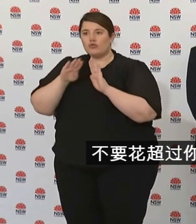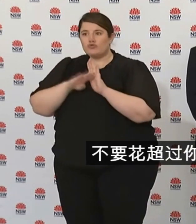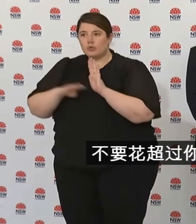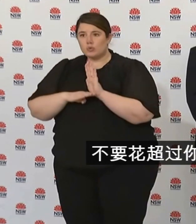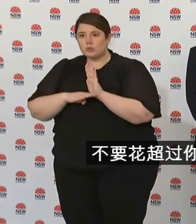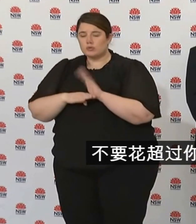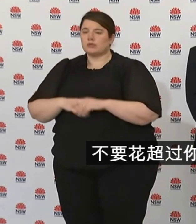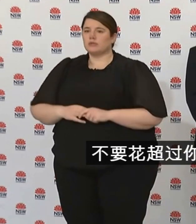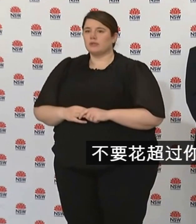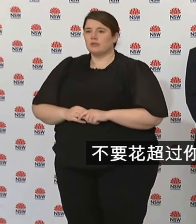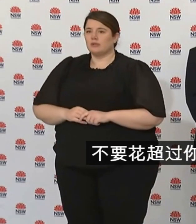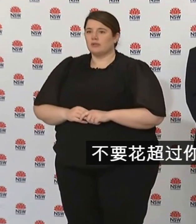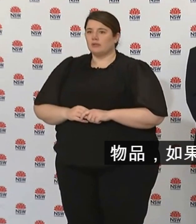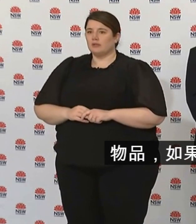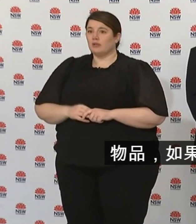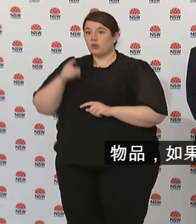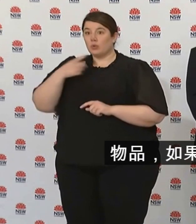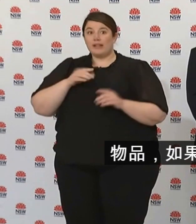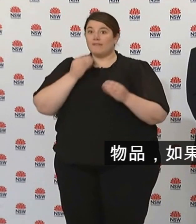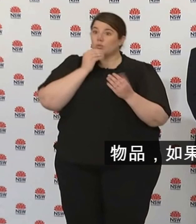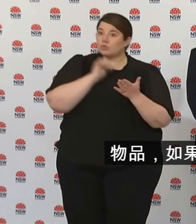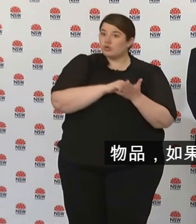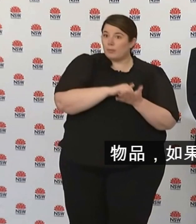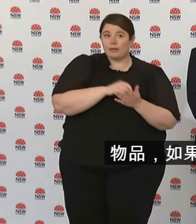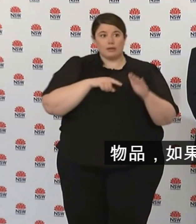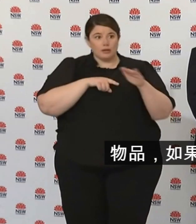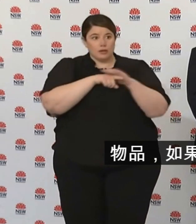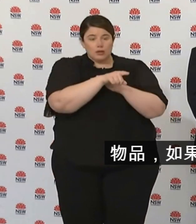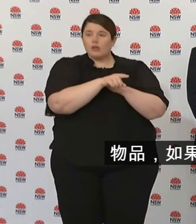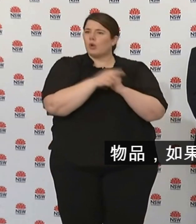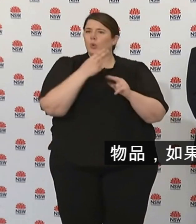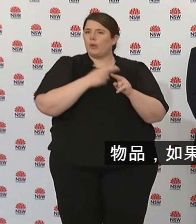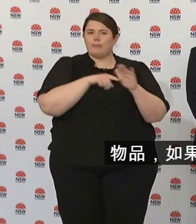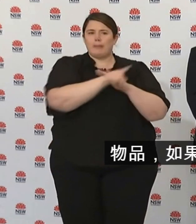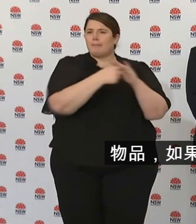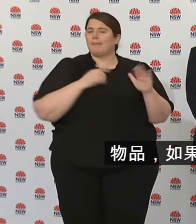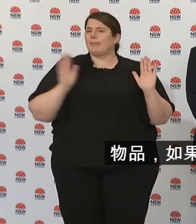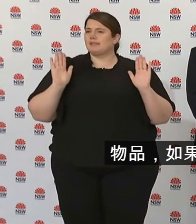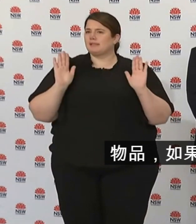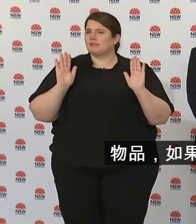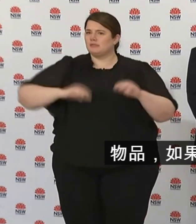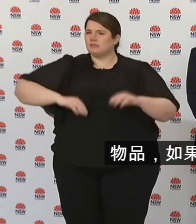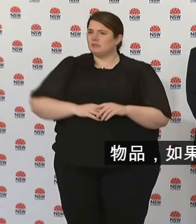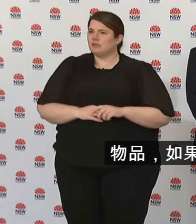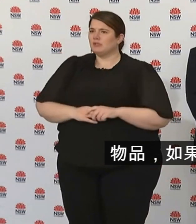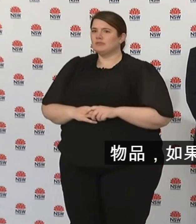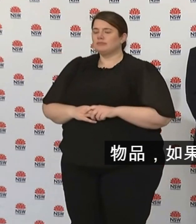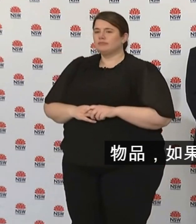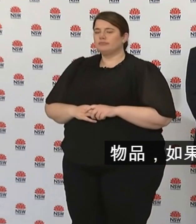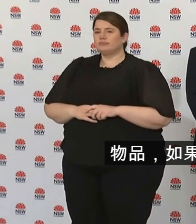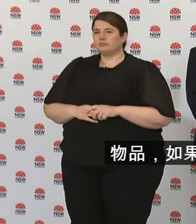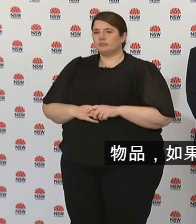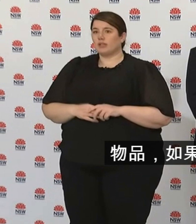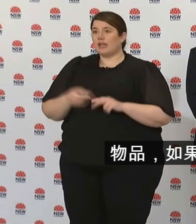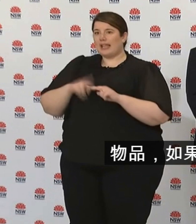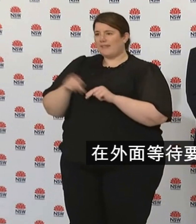more time than you need getting those essential items. And please, if there is a small shop and there's